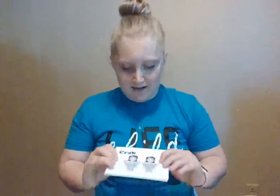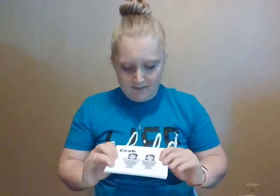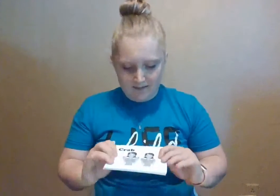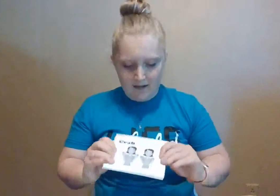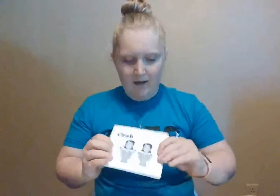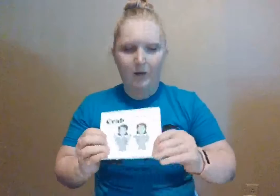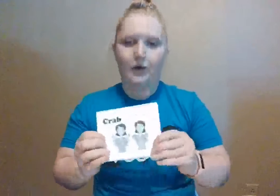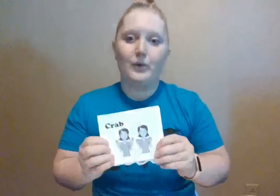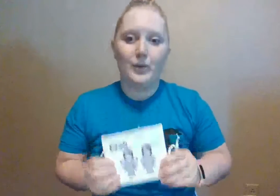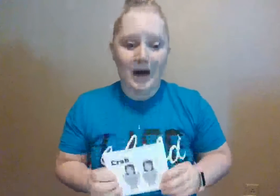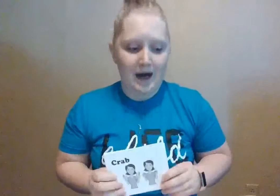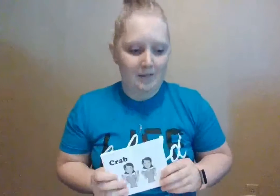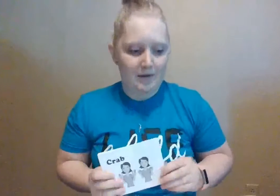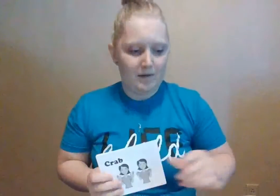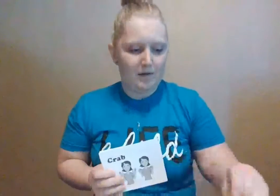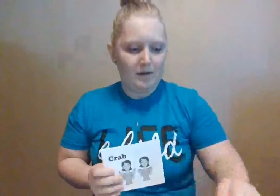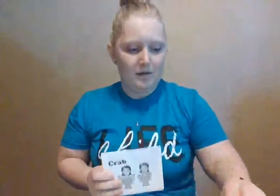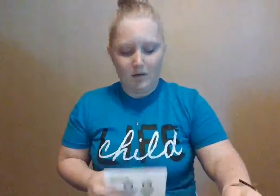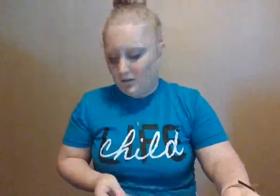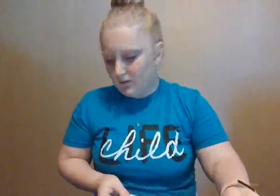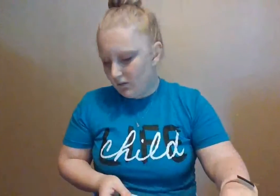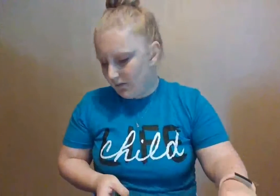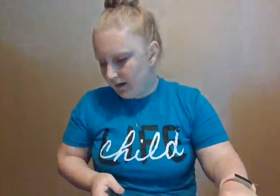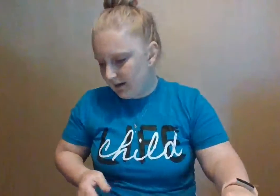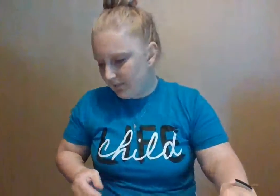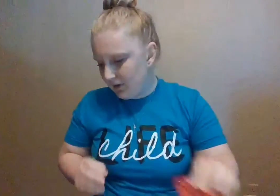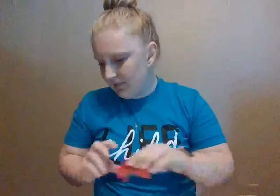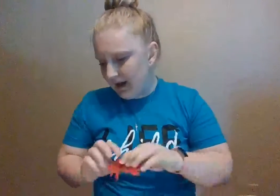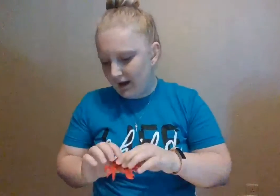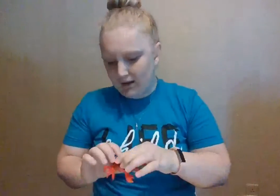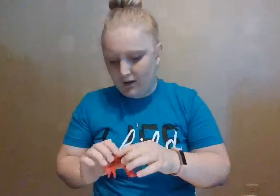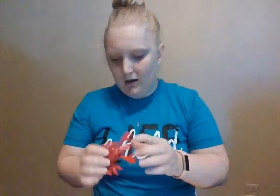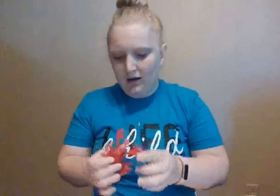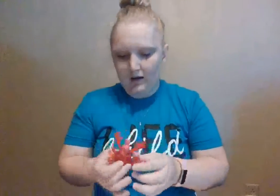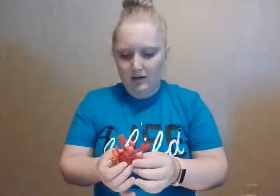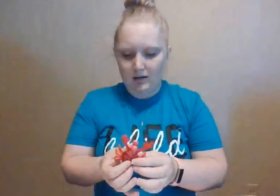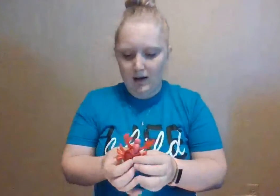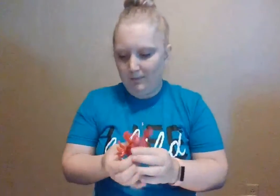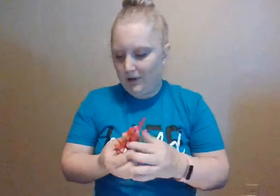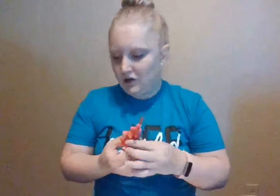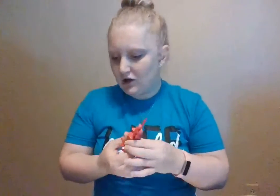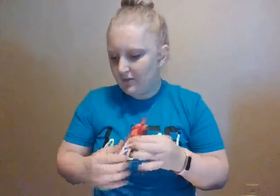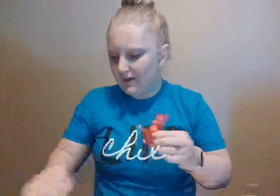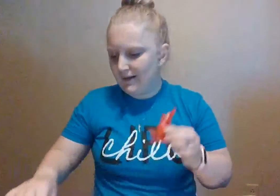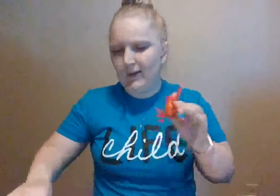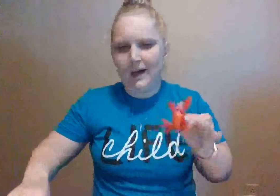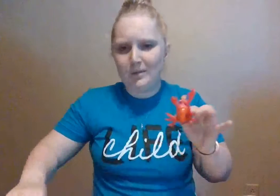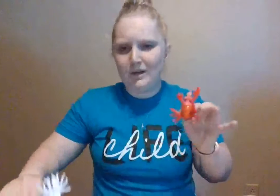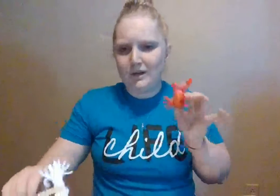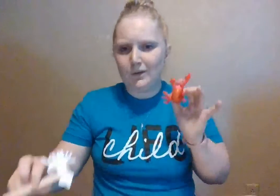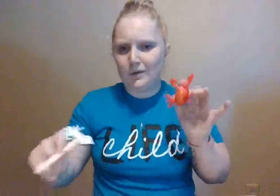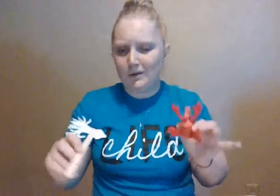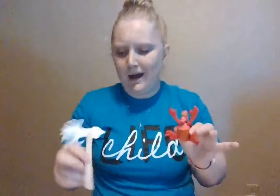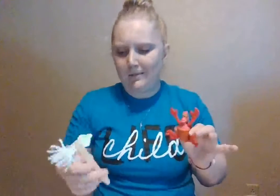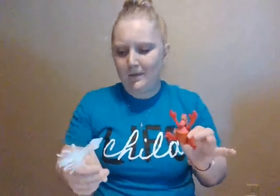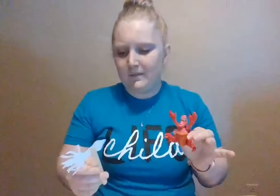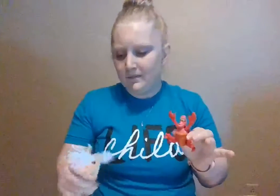is crab. So let's bring back I'm not sure if these are lobsters or crabs,